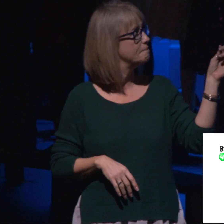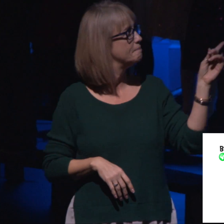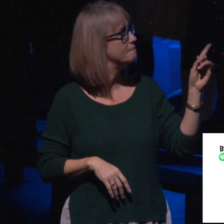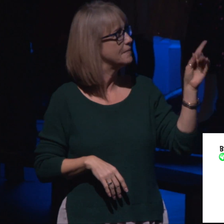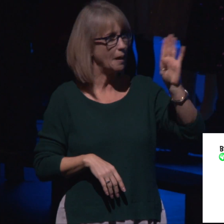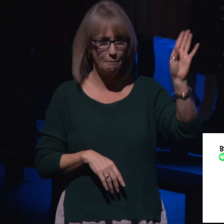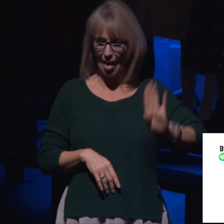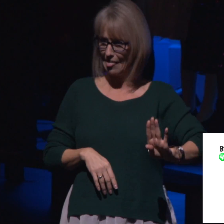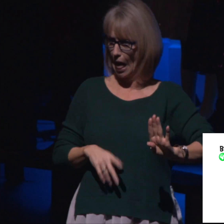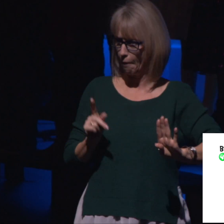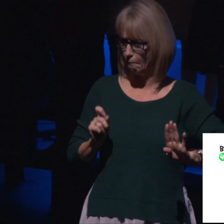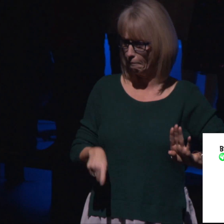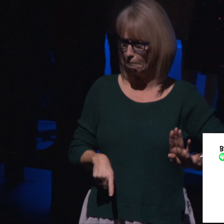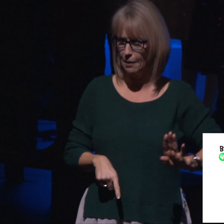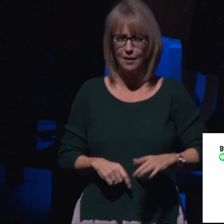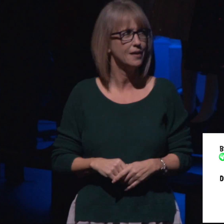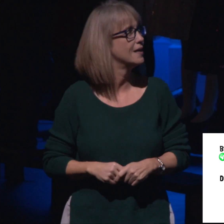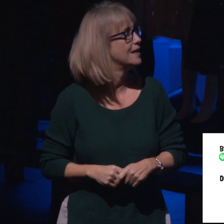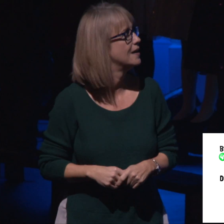Bethlehem?